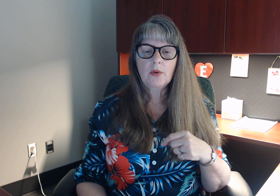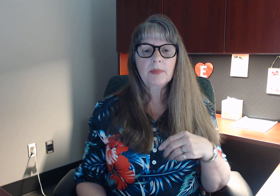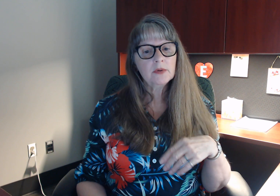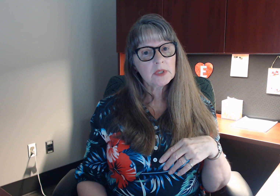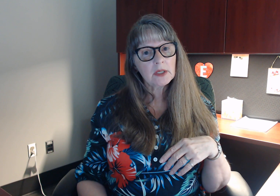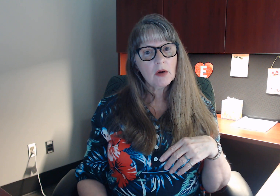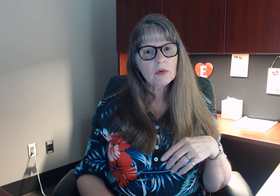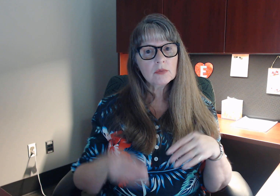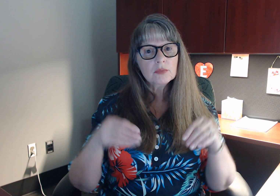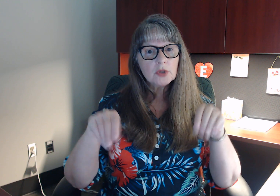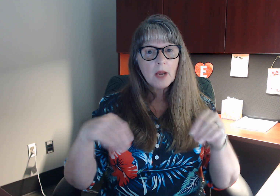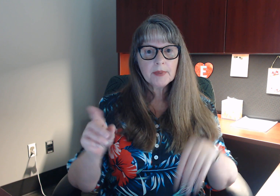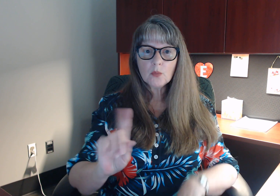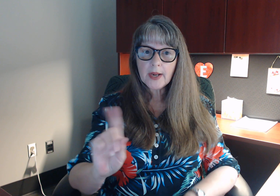it's like, oh, shopping where?